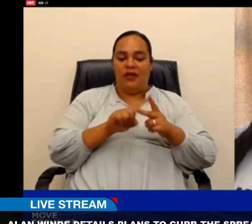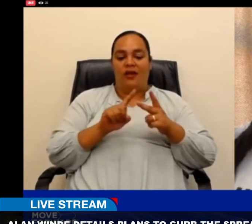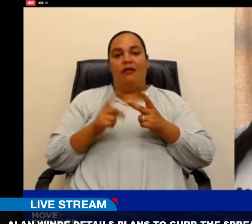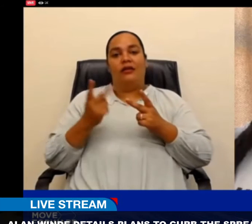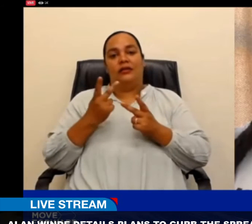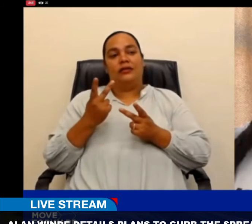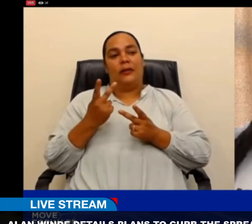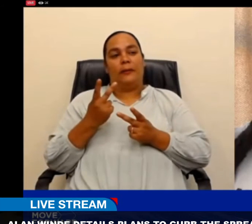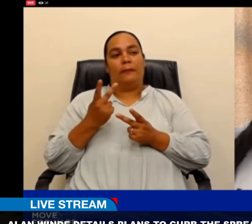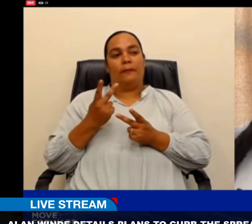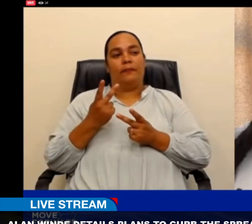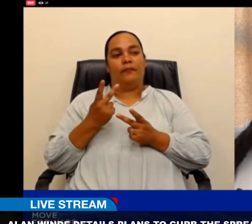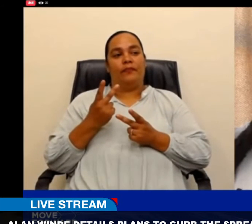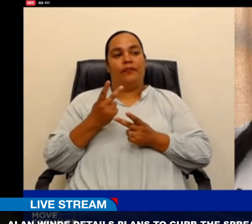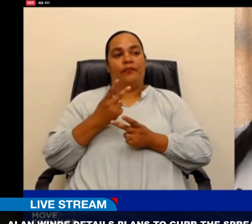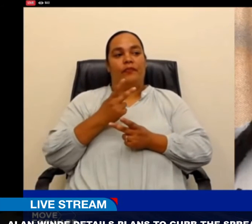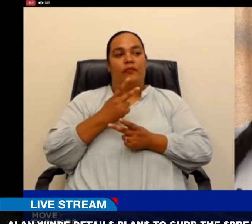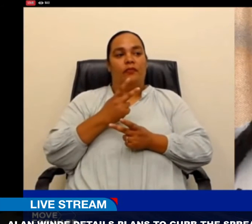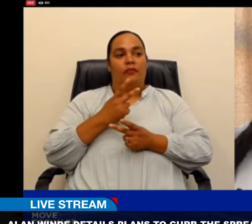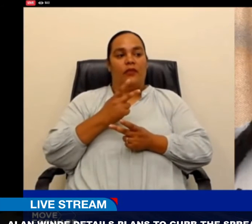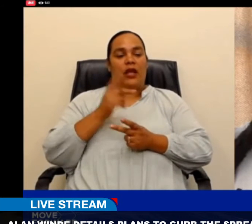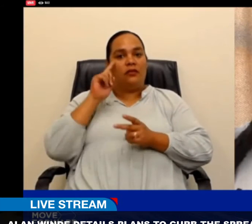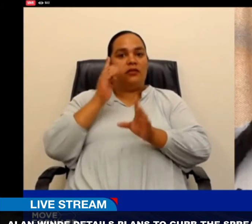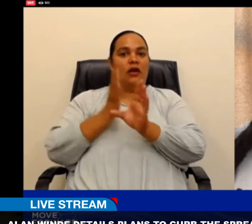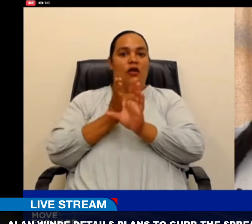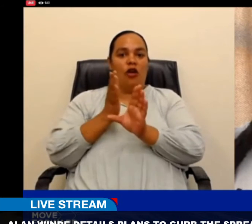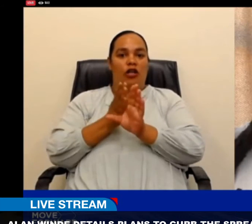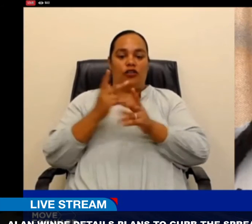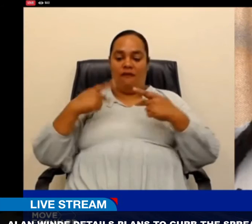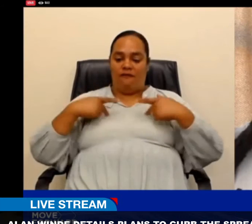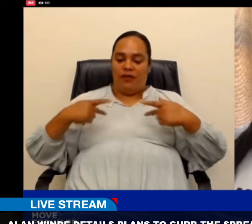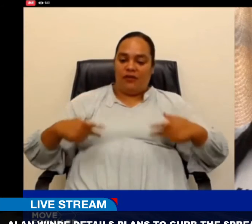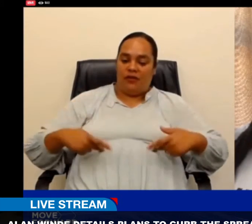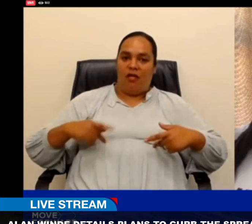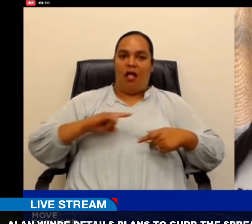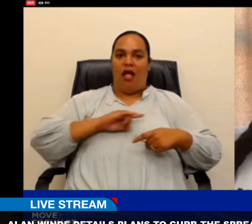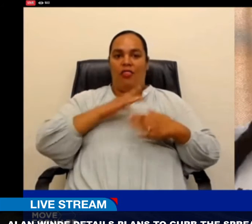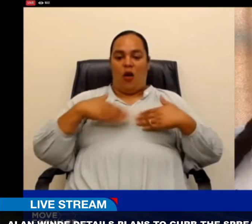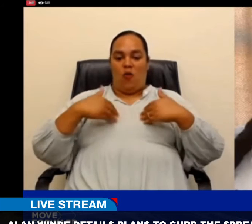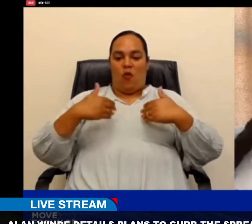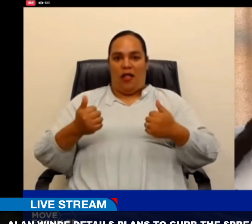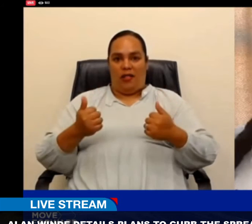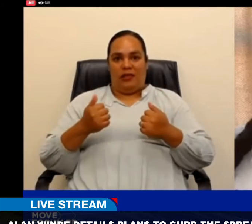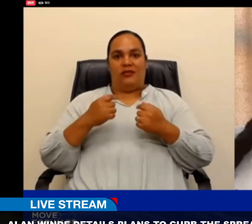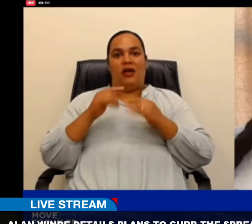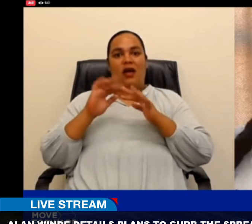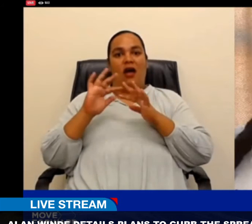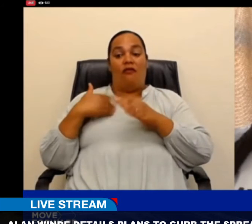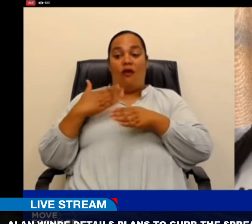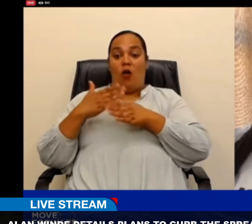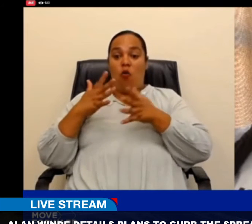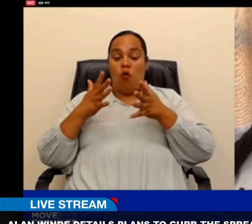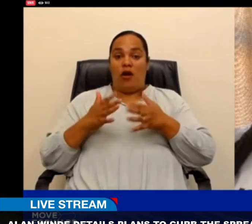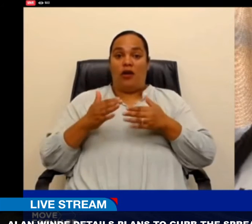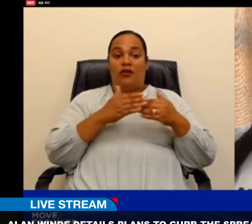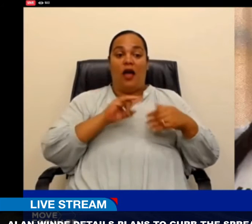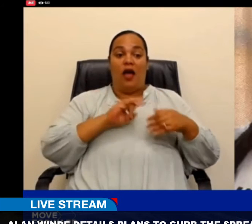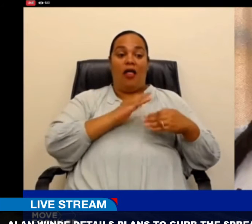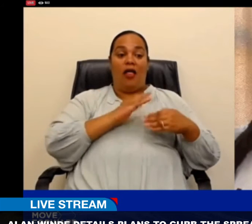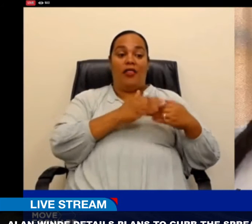our mental health state and psychological and physical wellness of our workers, healthcare workers, it's